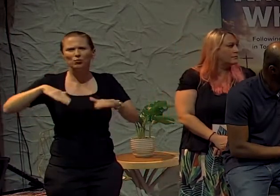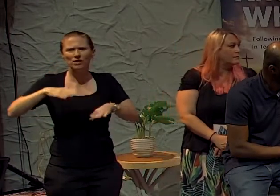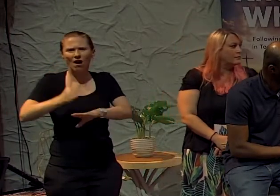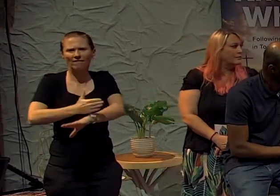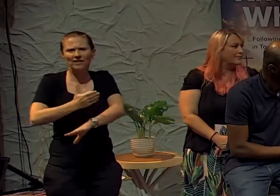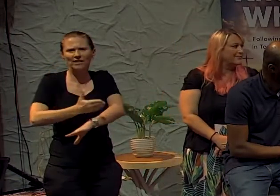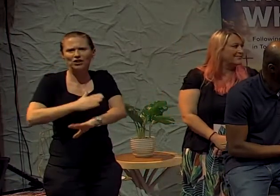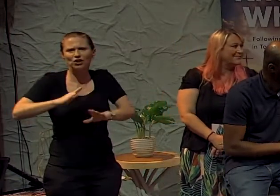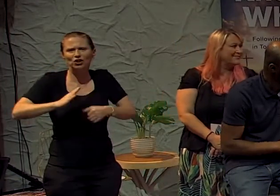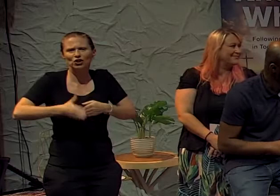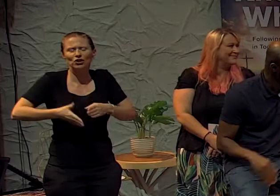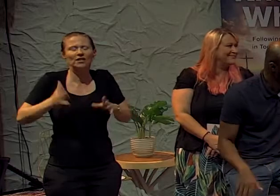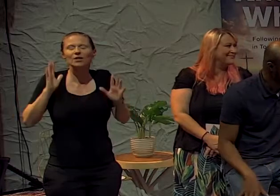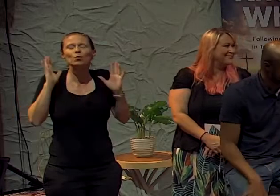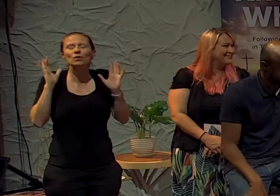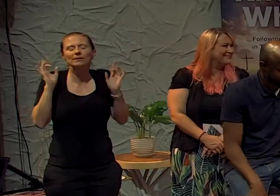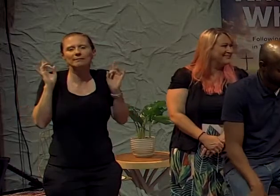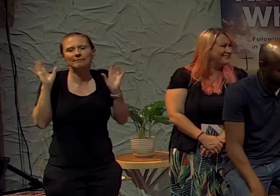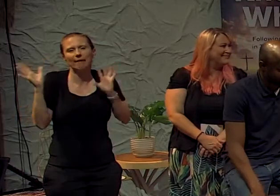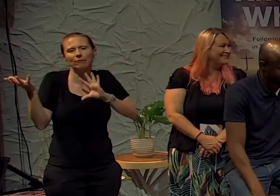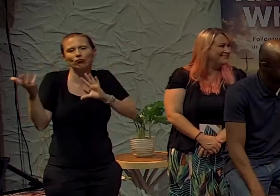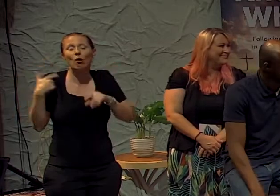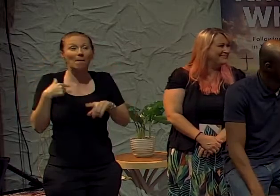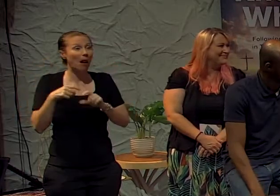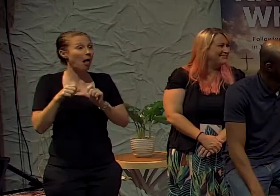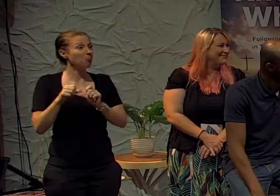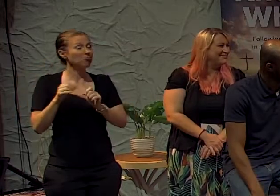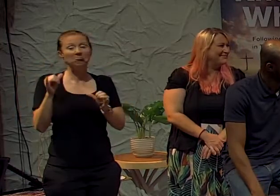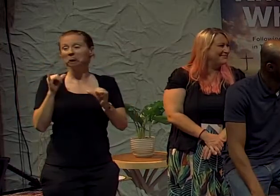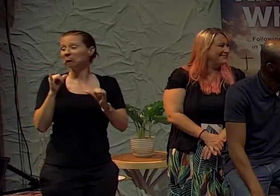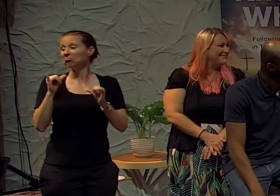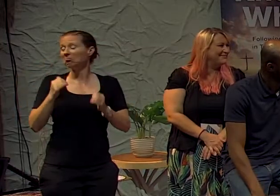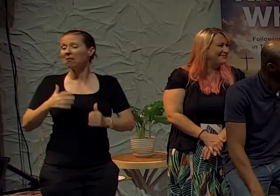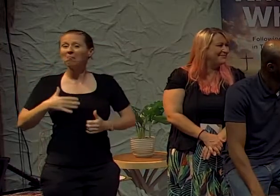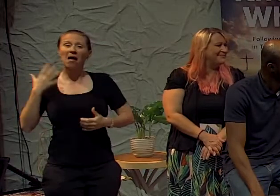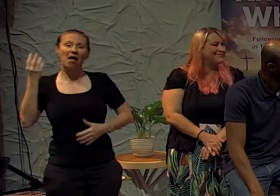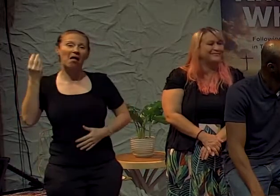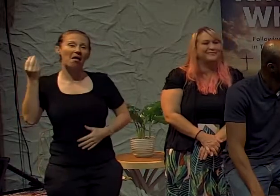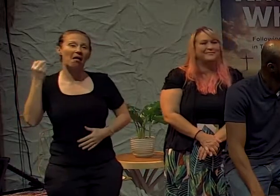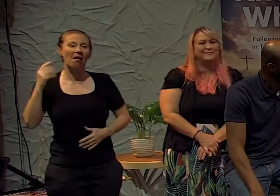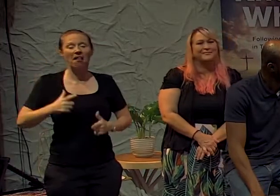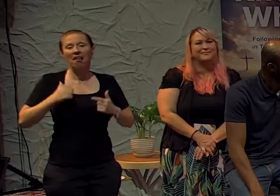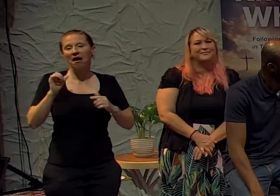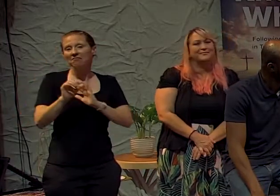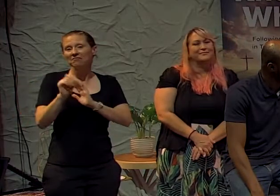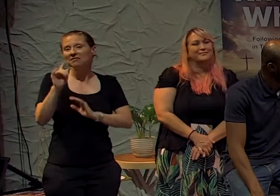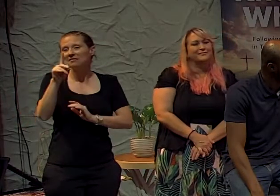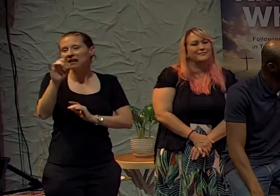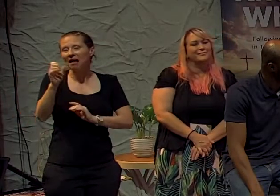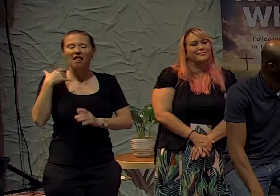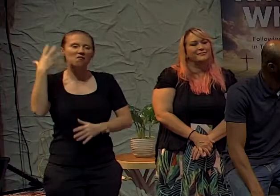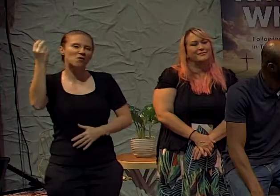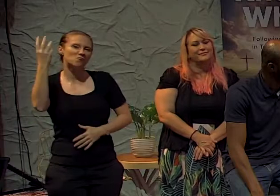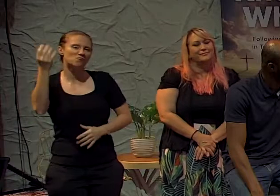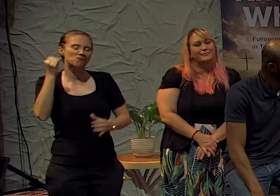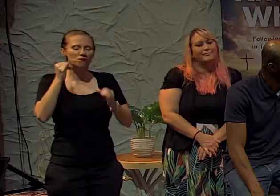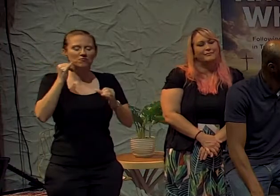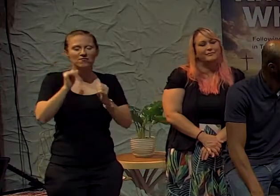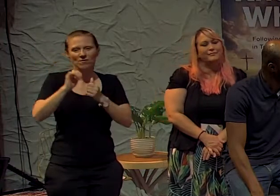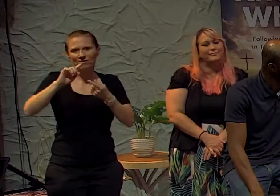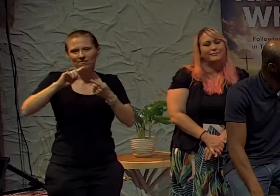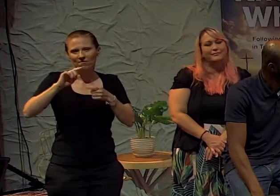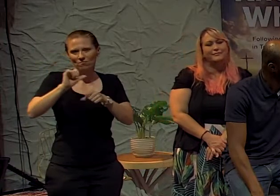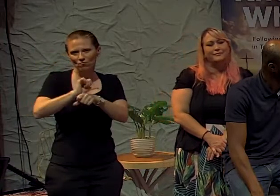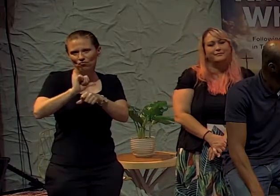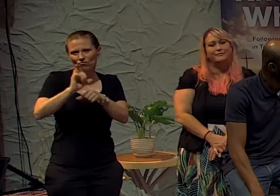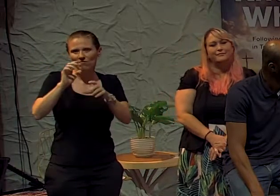a disaster. But I continued my lifestyle, and I came home, I would go out drinking with my Wall Street buddies, and I